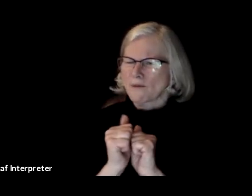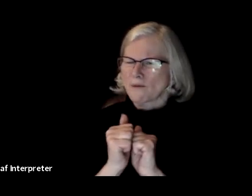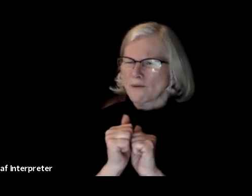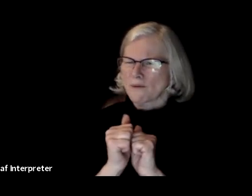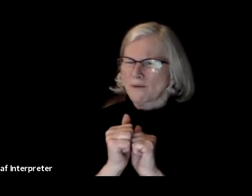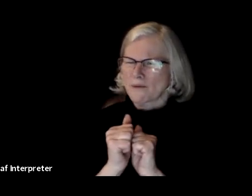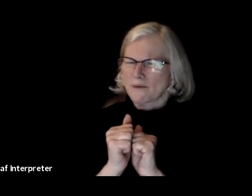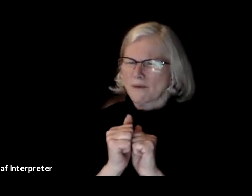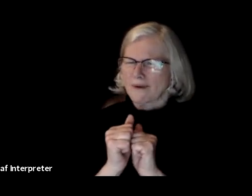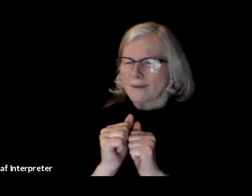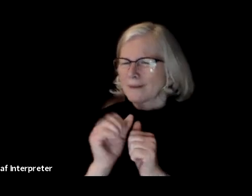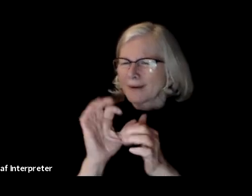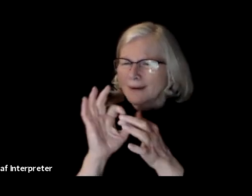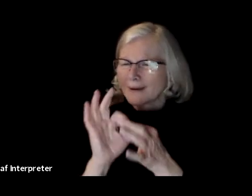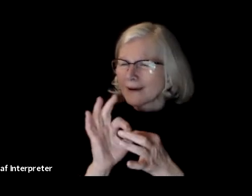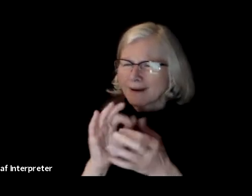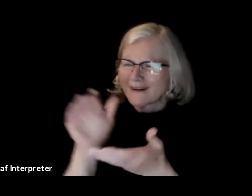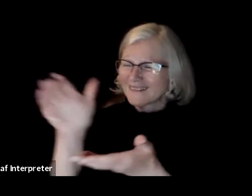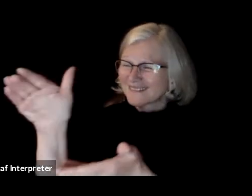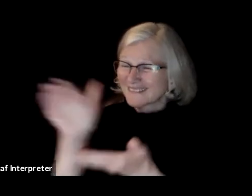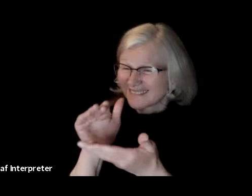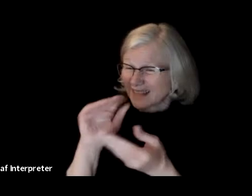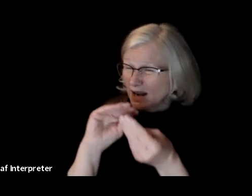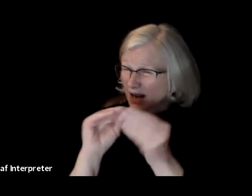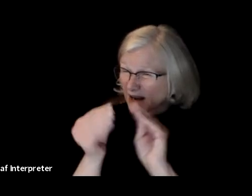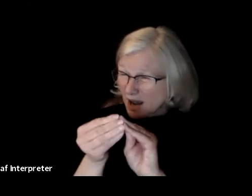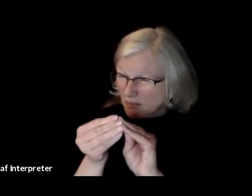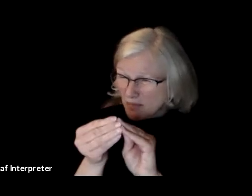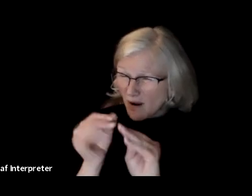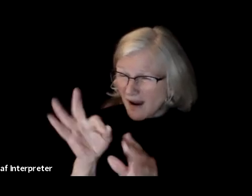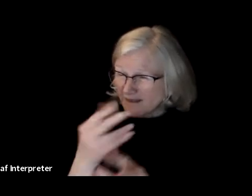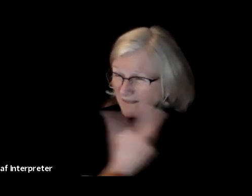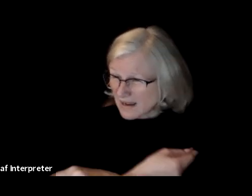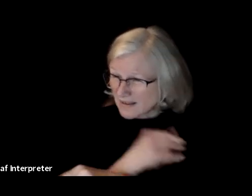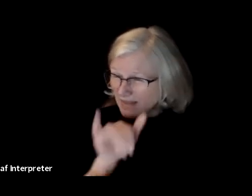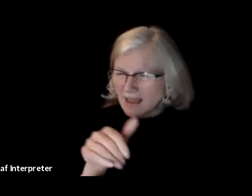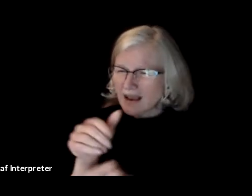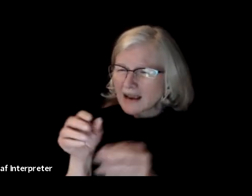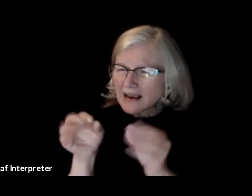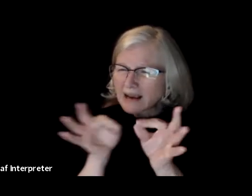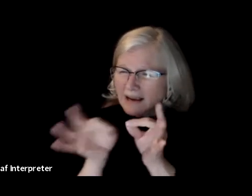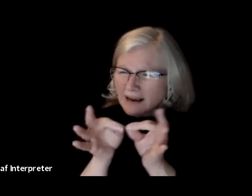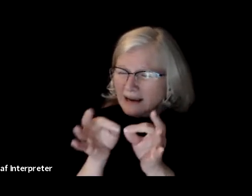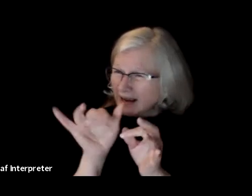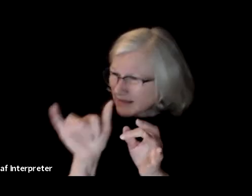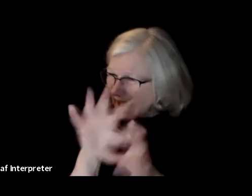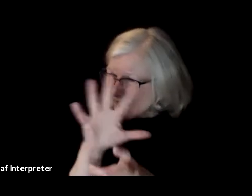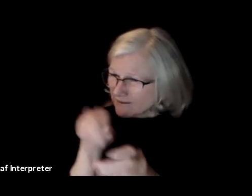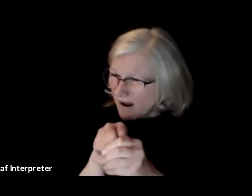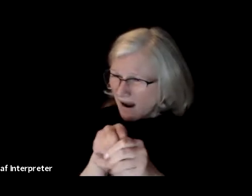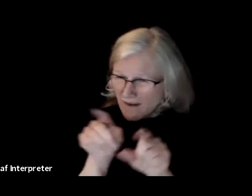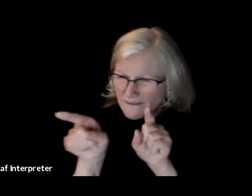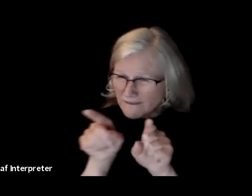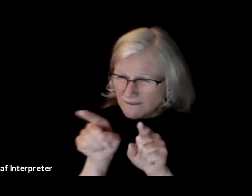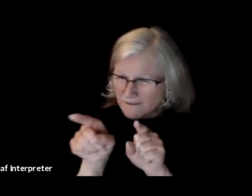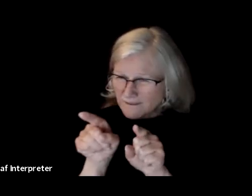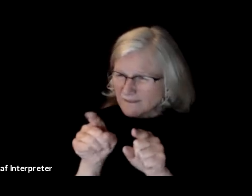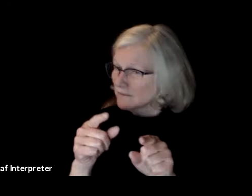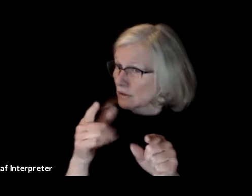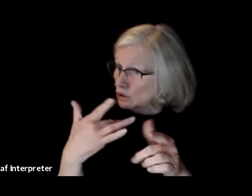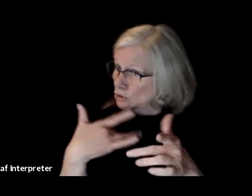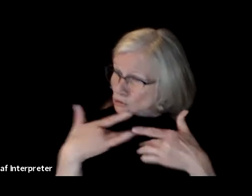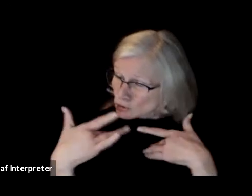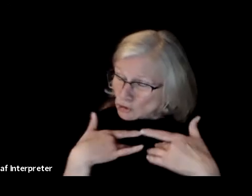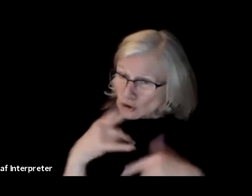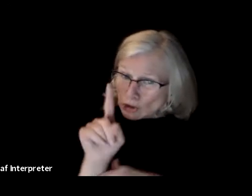in vaccines. But can you give us a feel for, is that factored into this at all? Is that a potential concern?